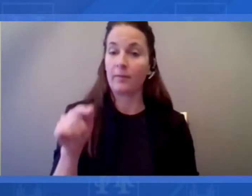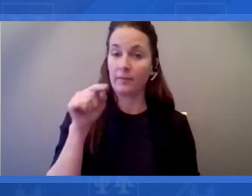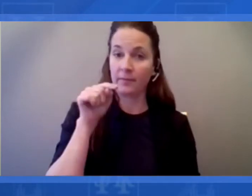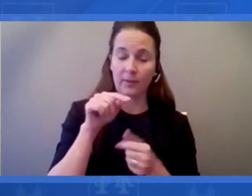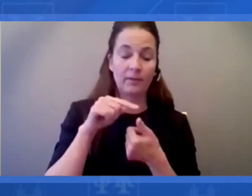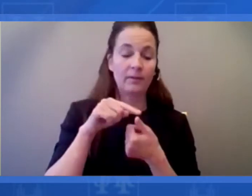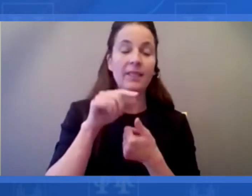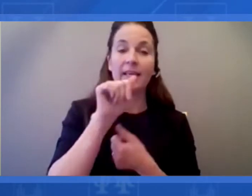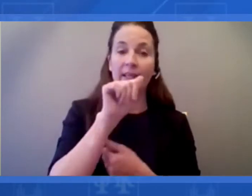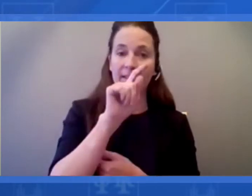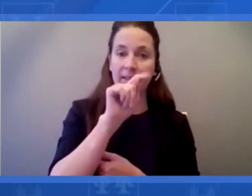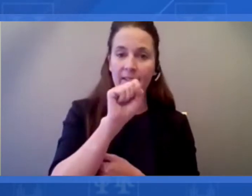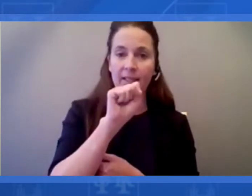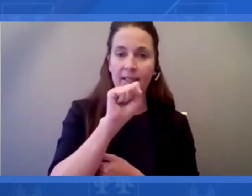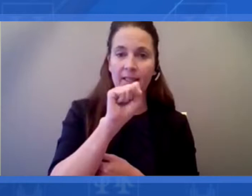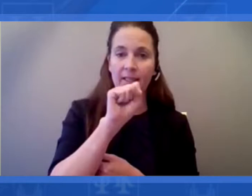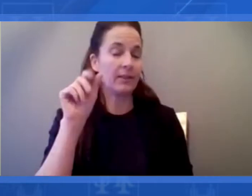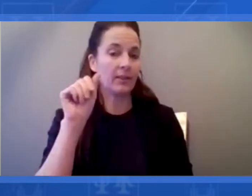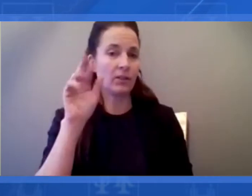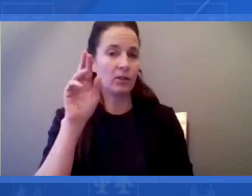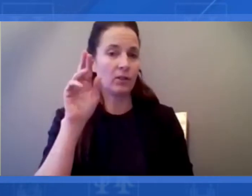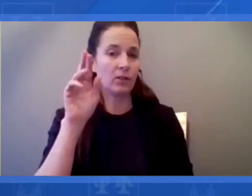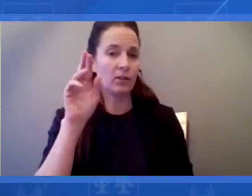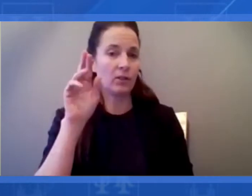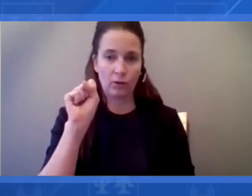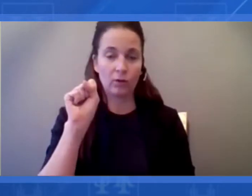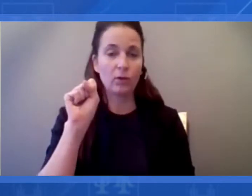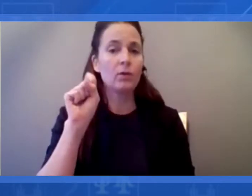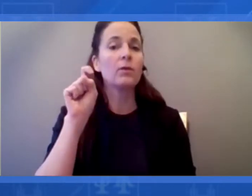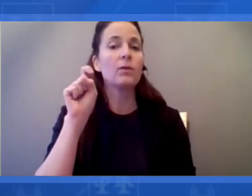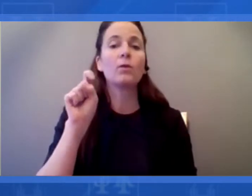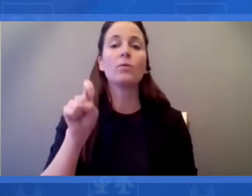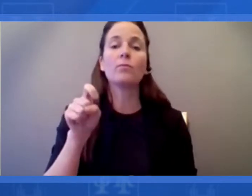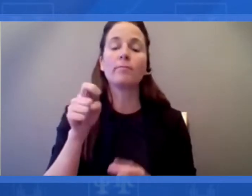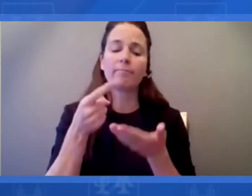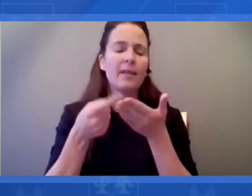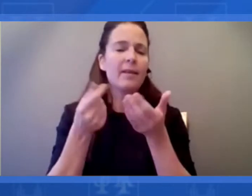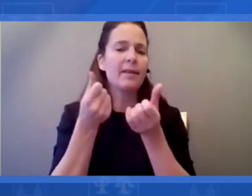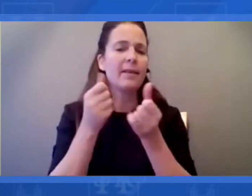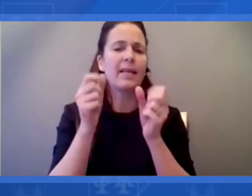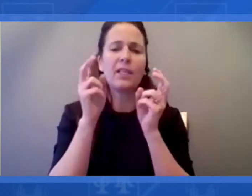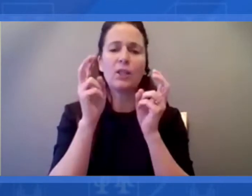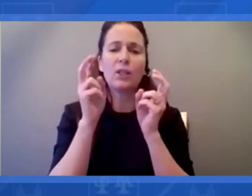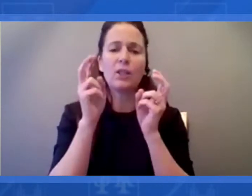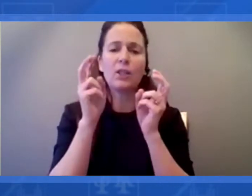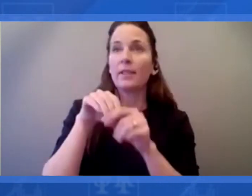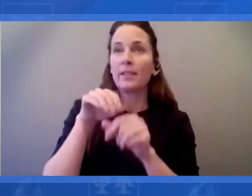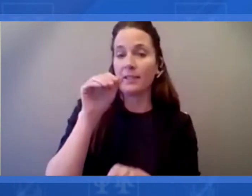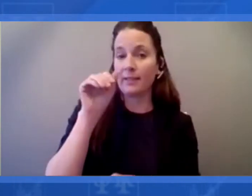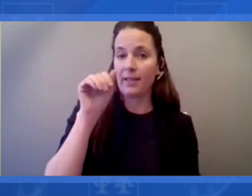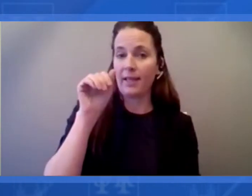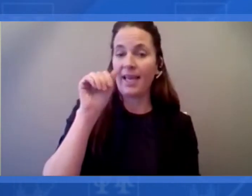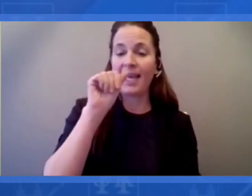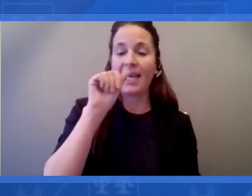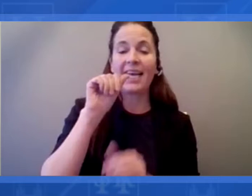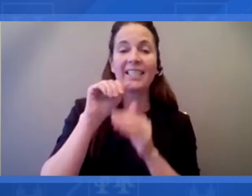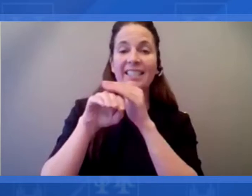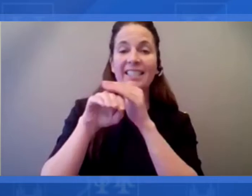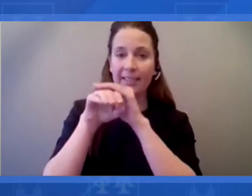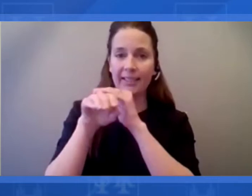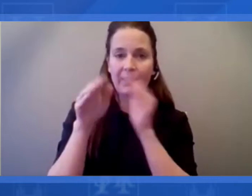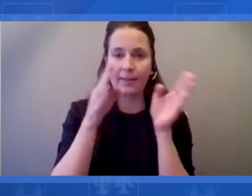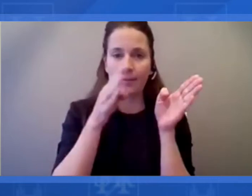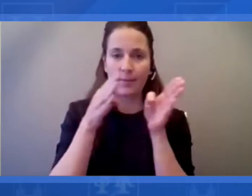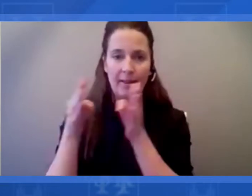DARTs, services are to be addressed in the city's accessibility plan, which identifies, removes,